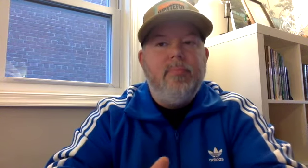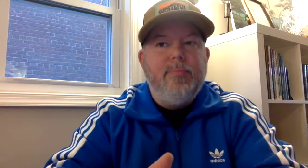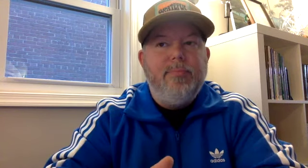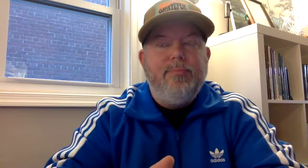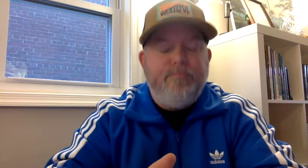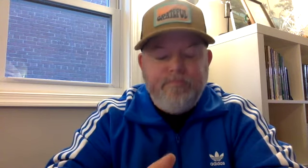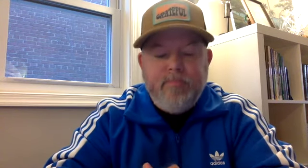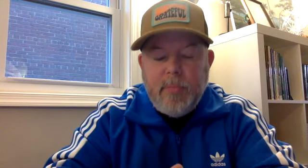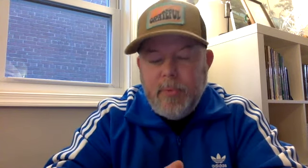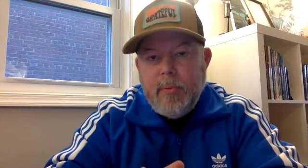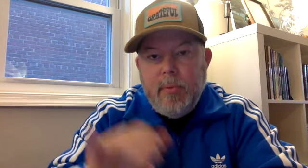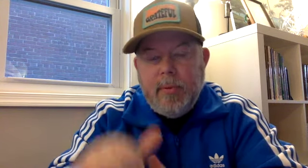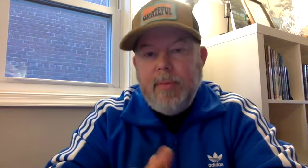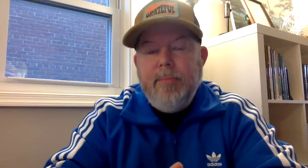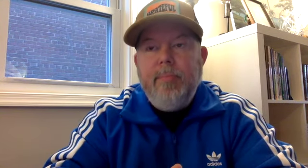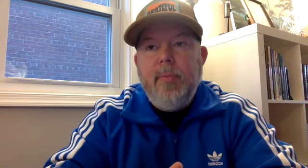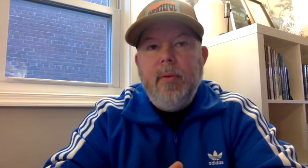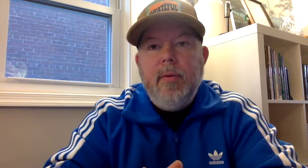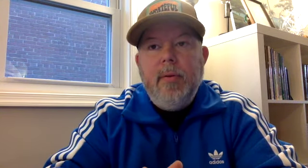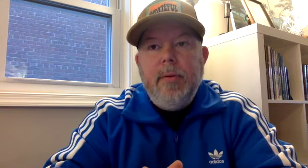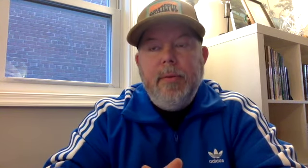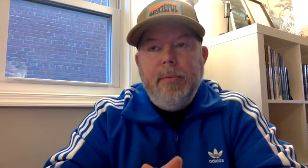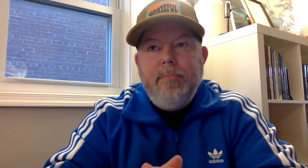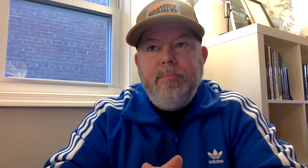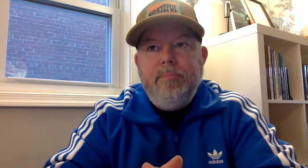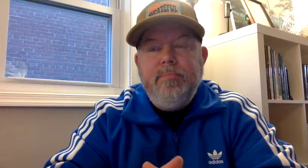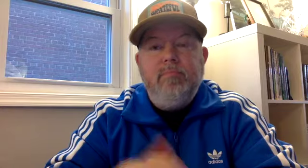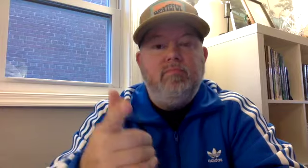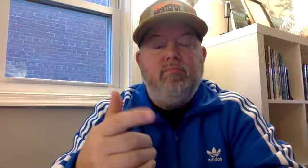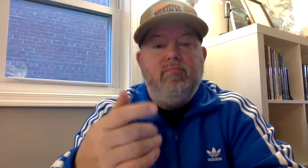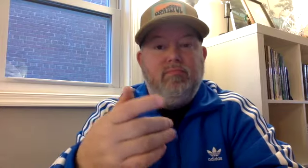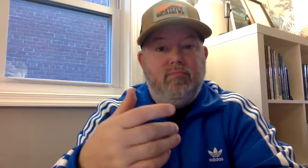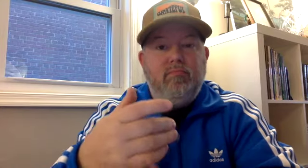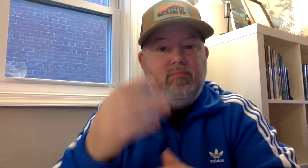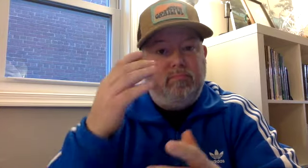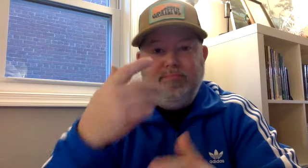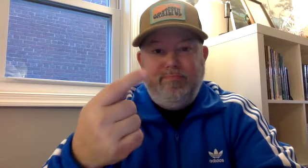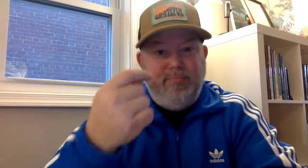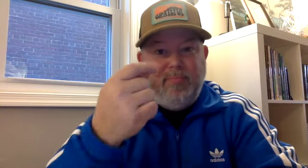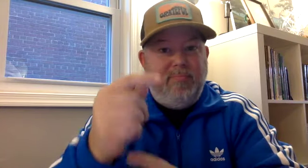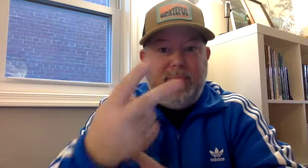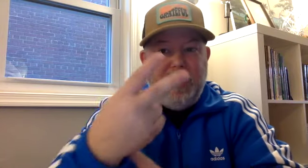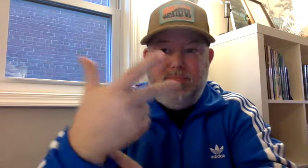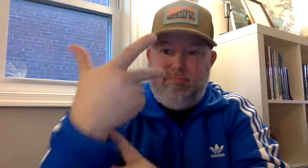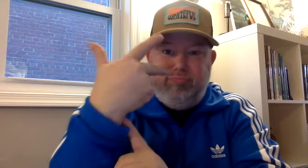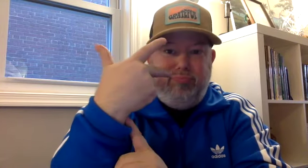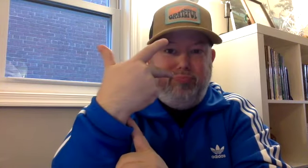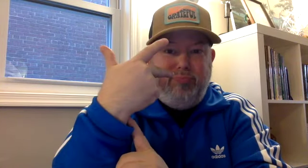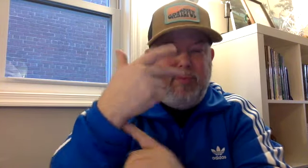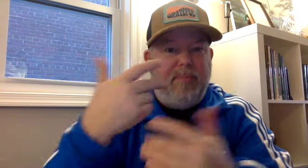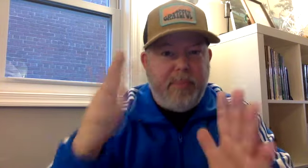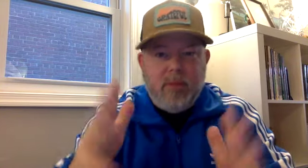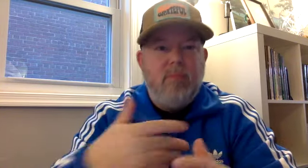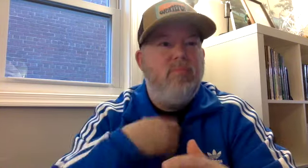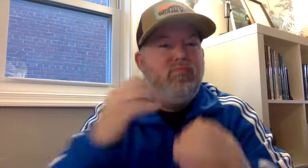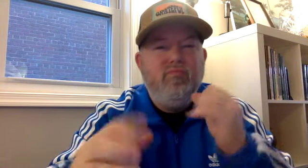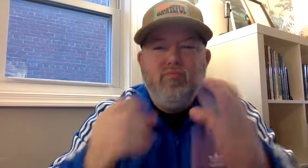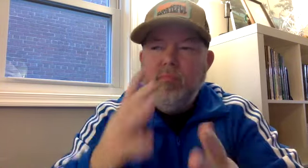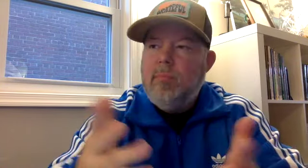that he might stage another coup, Lindsey Graham is the exact opposite. I mean, can you come up with somebody who is more like